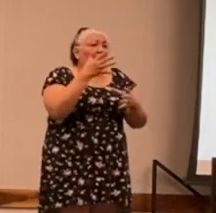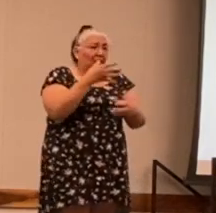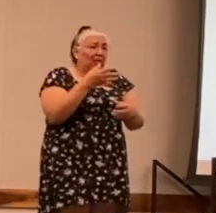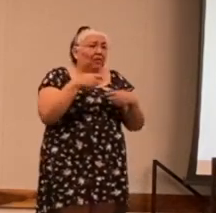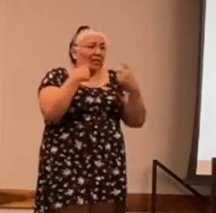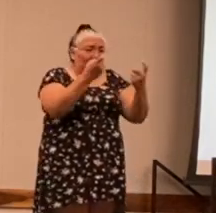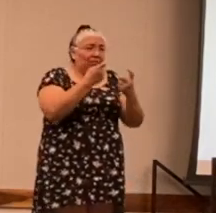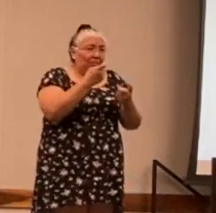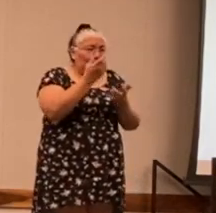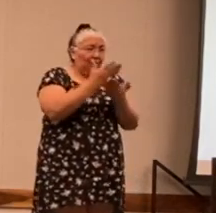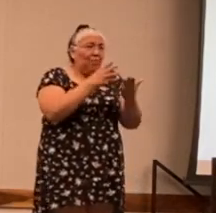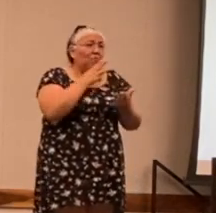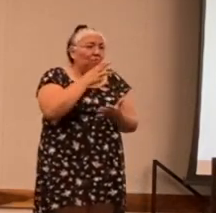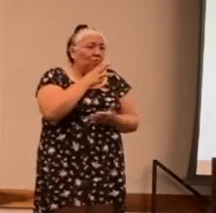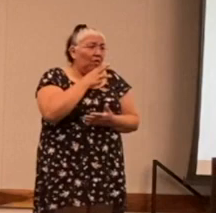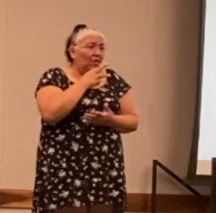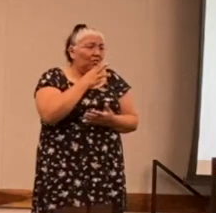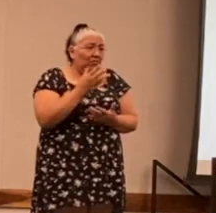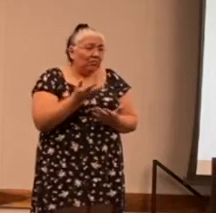water?